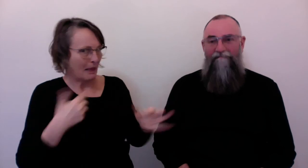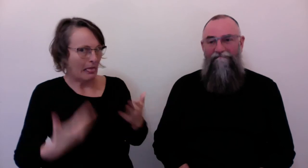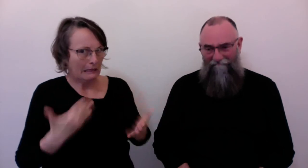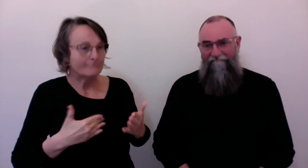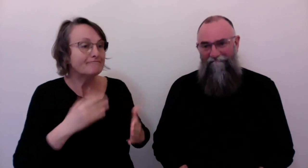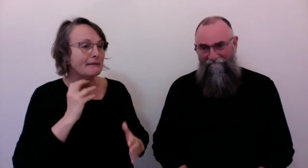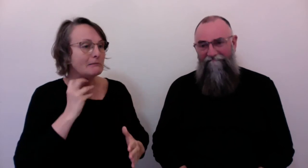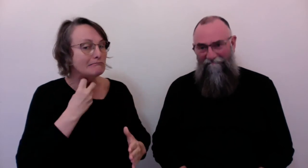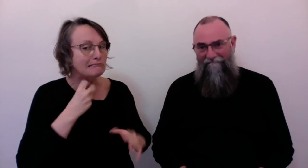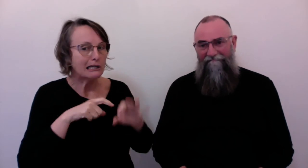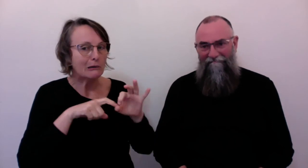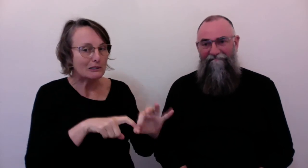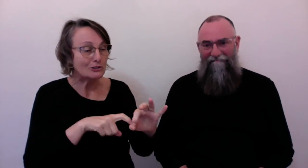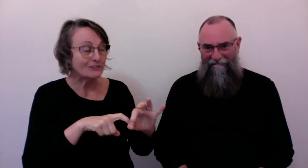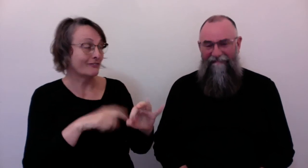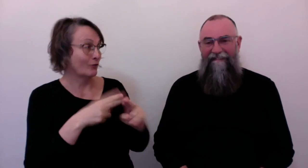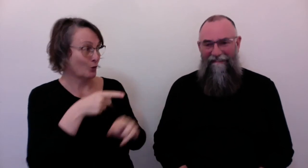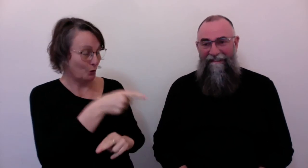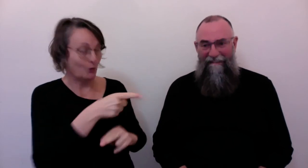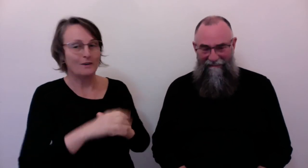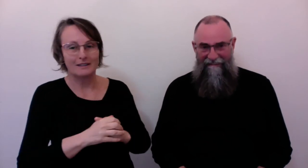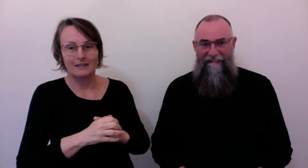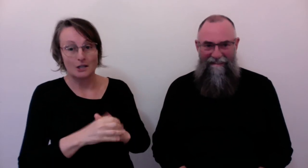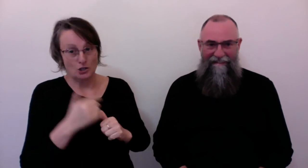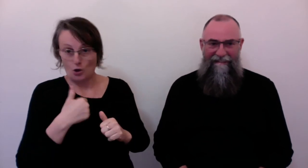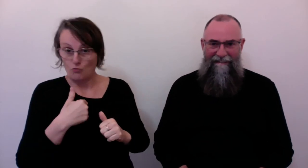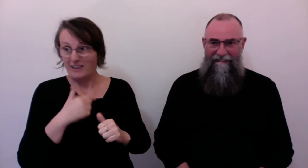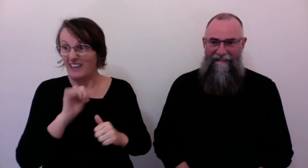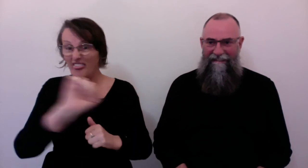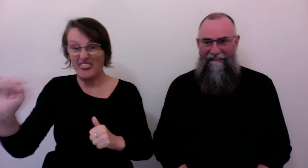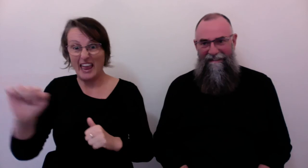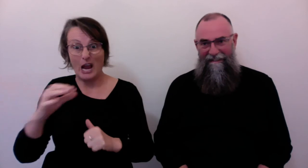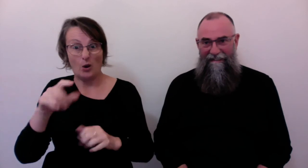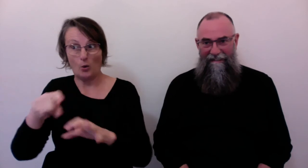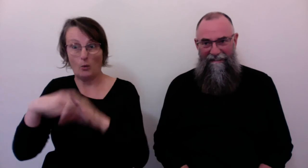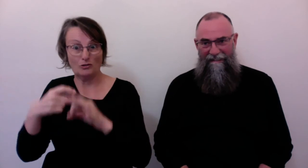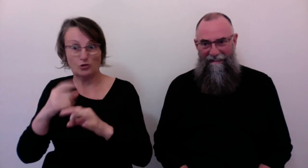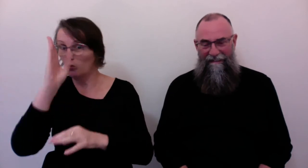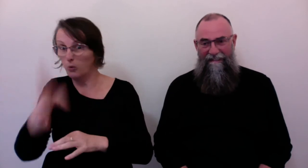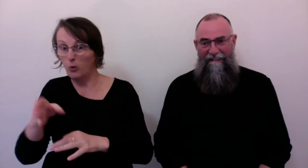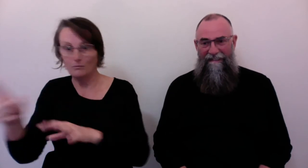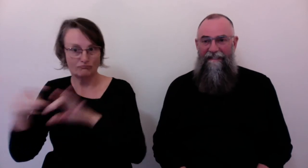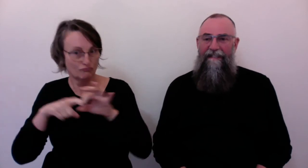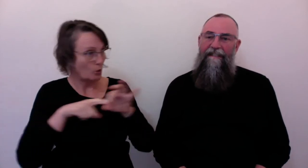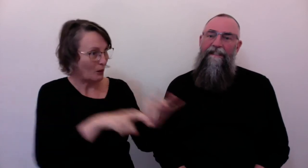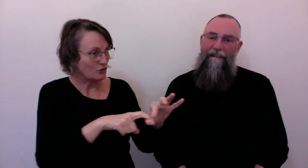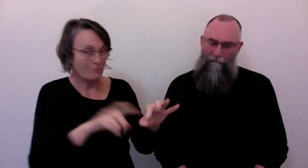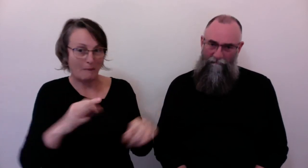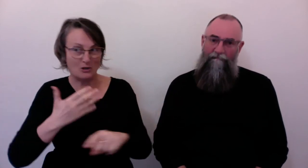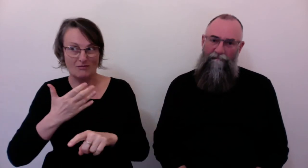person. They rely it through us. We are nothing but a mouthpiece for the questions. Mhm. It is a bowl of uncomfortable, therefore you don't have to answer. I think we have